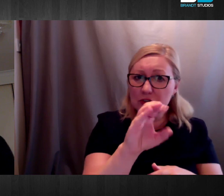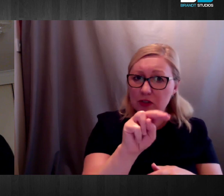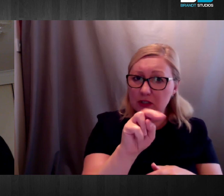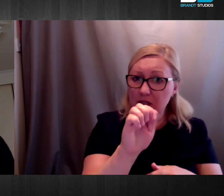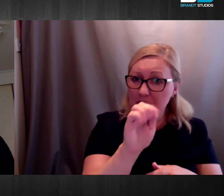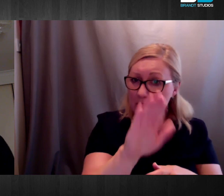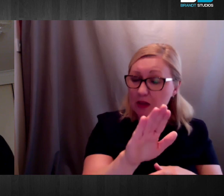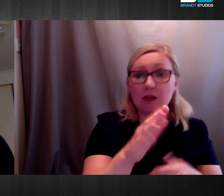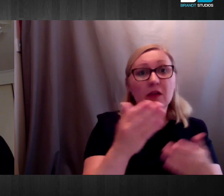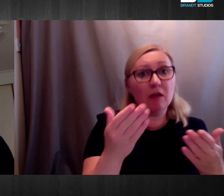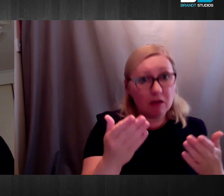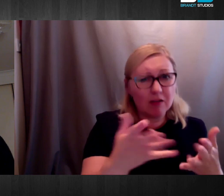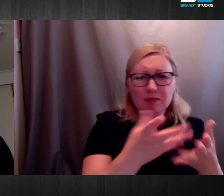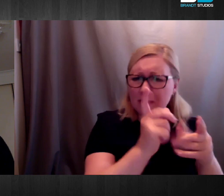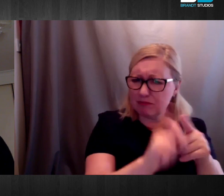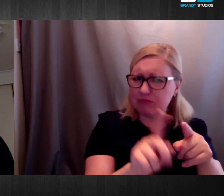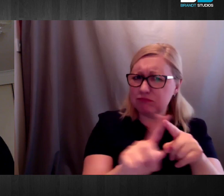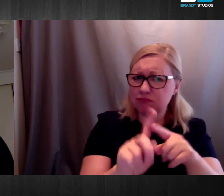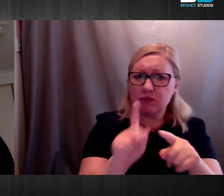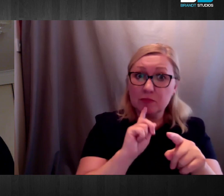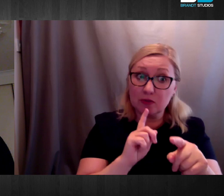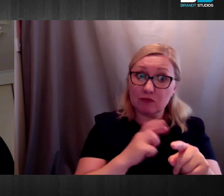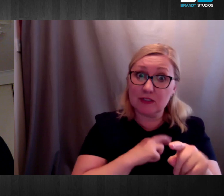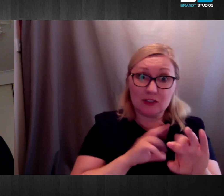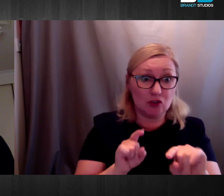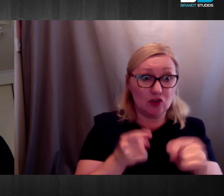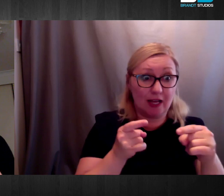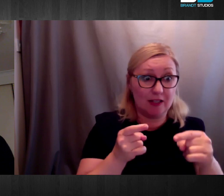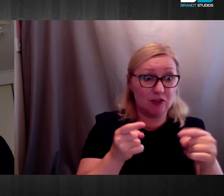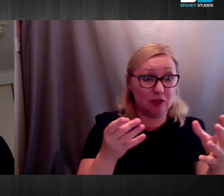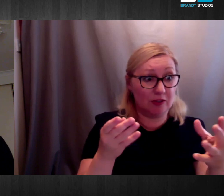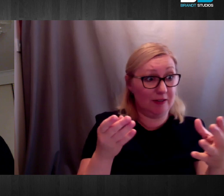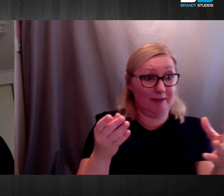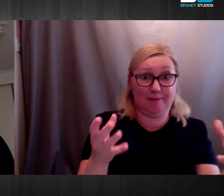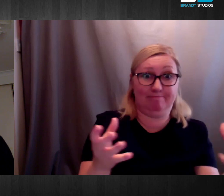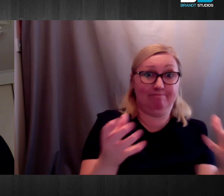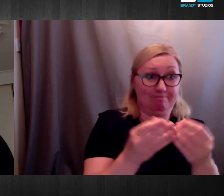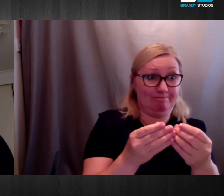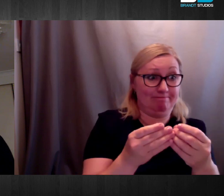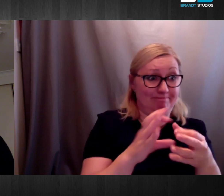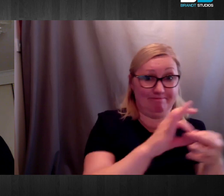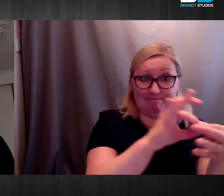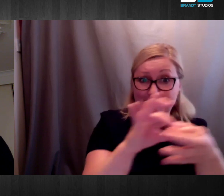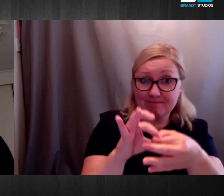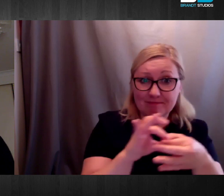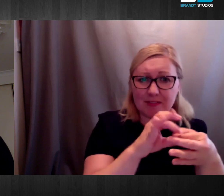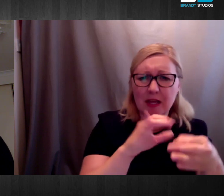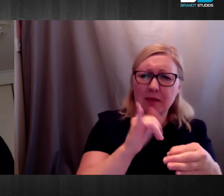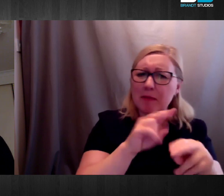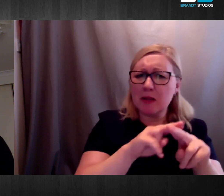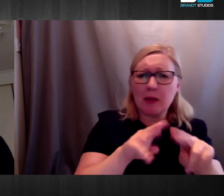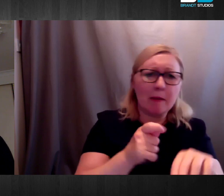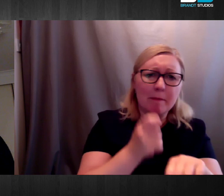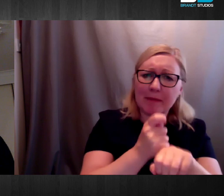a challenge and probably not the best way of managing it. But I think what we've tapped into is